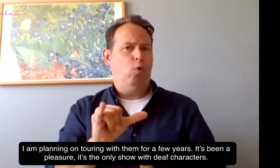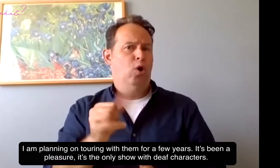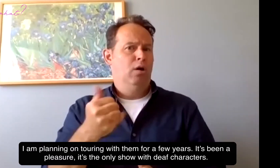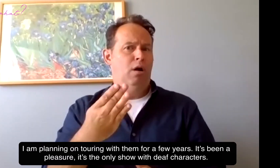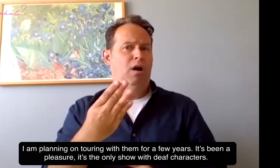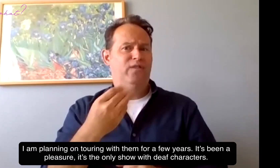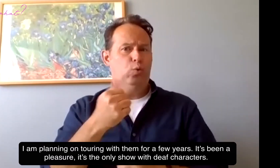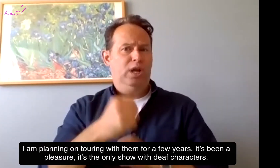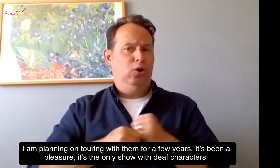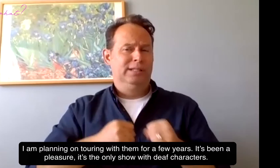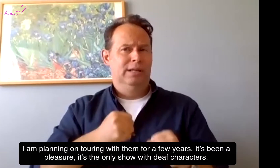years.